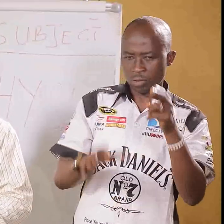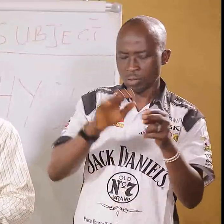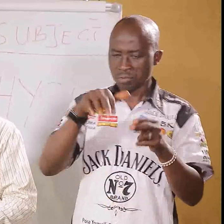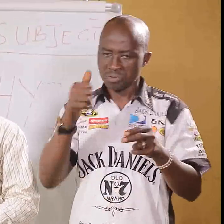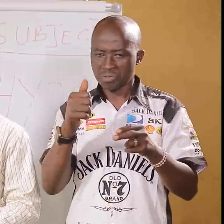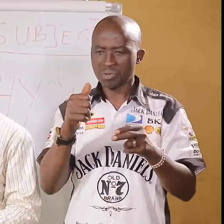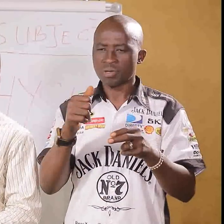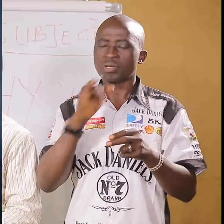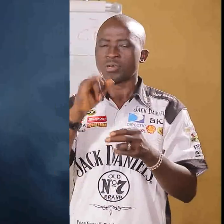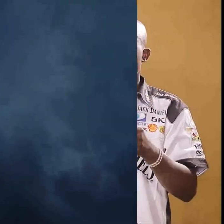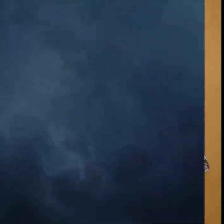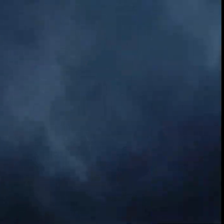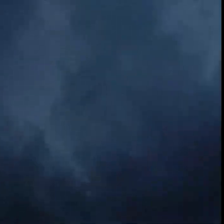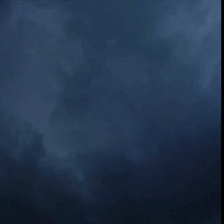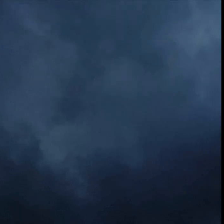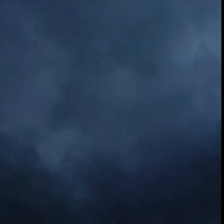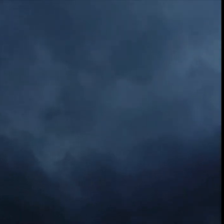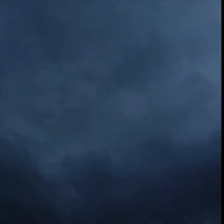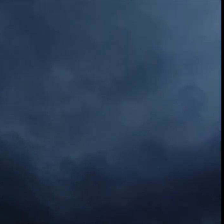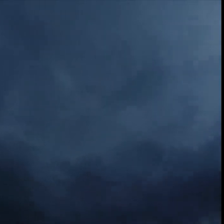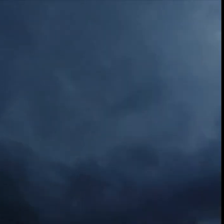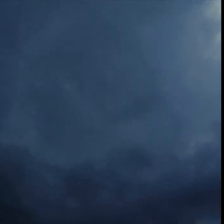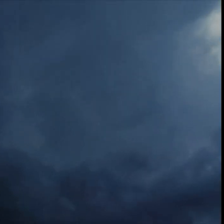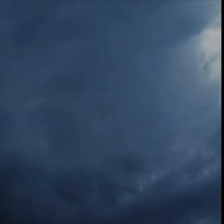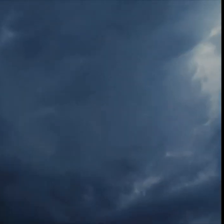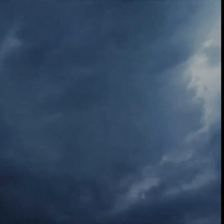is rarefaction is lower.